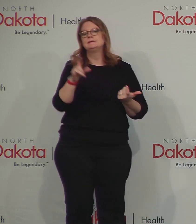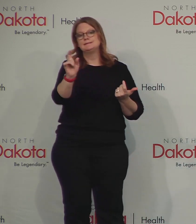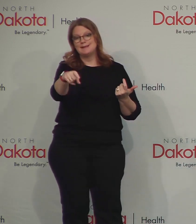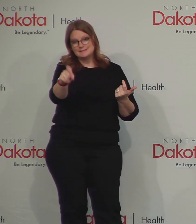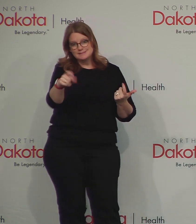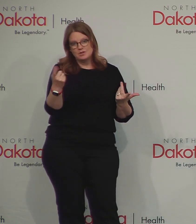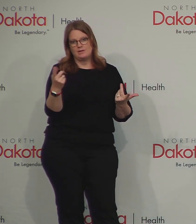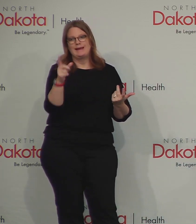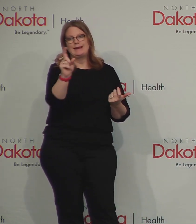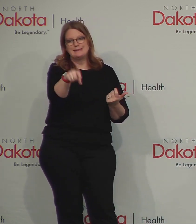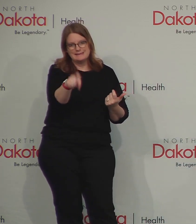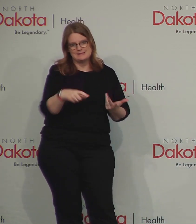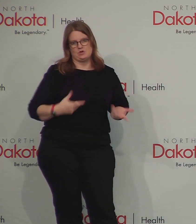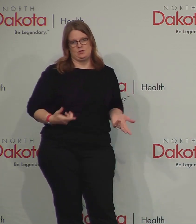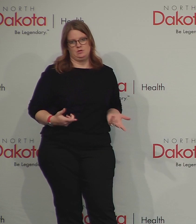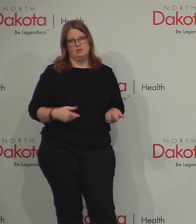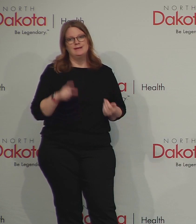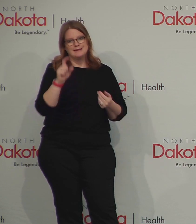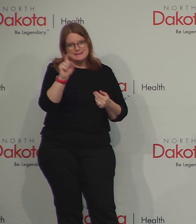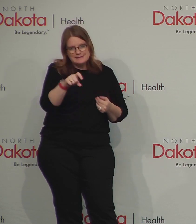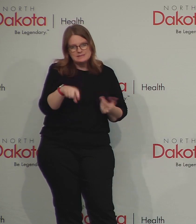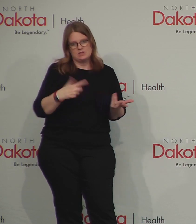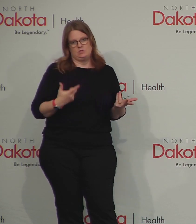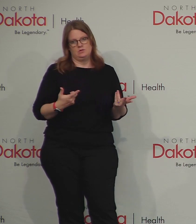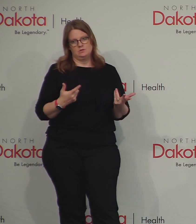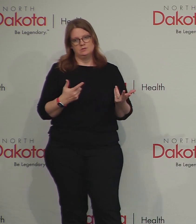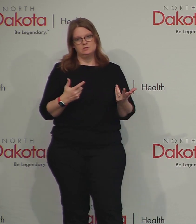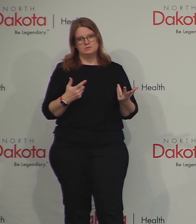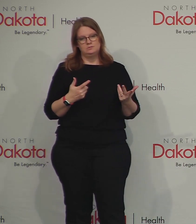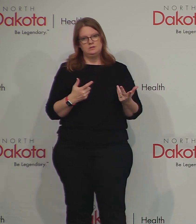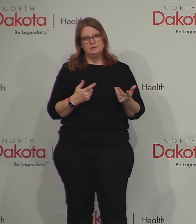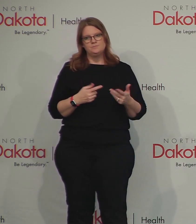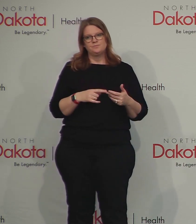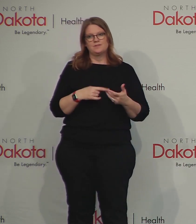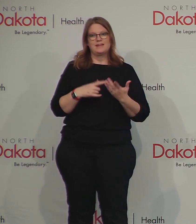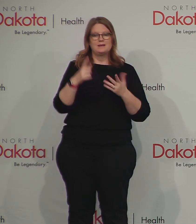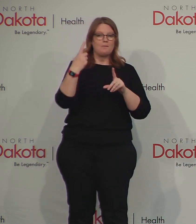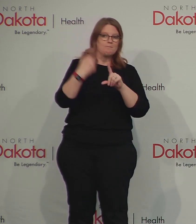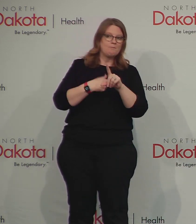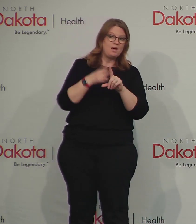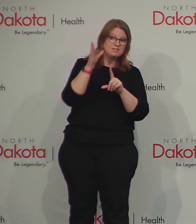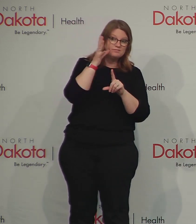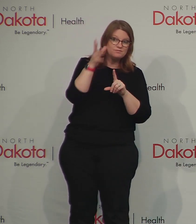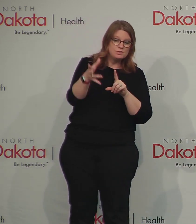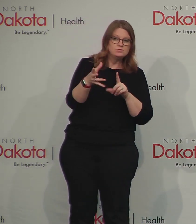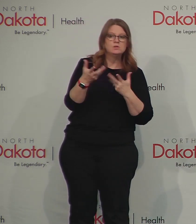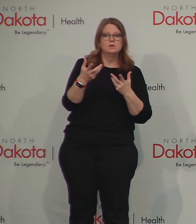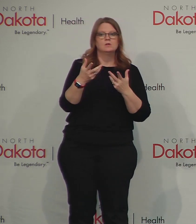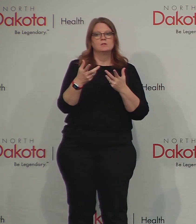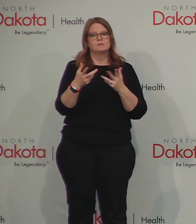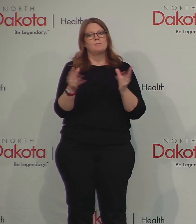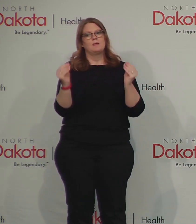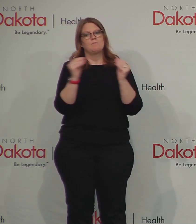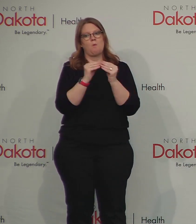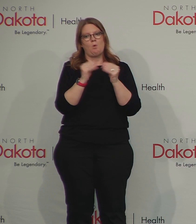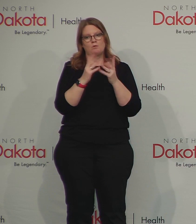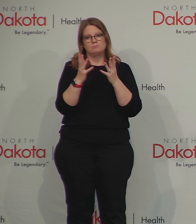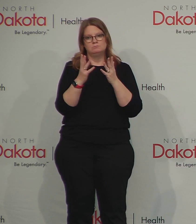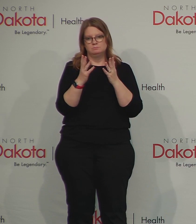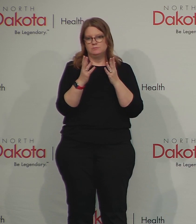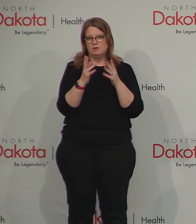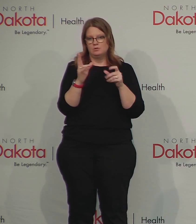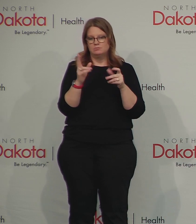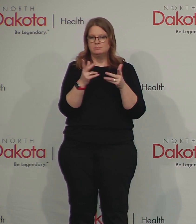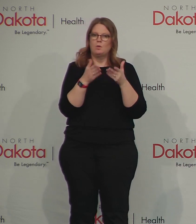of what we have to do right now. That frees up logistic capacity a month from now when the second doses come in. And so you're doing a